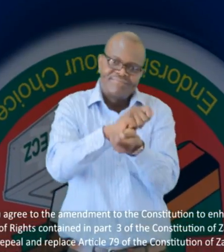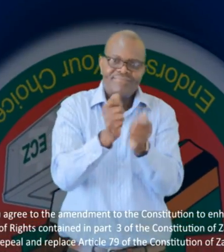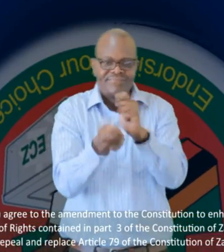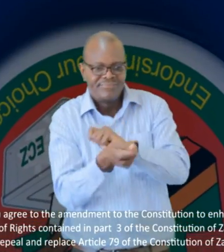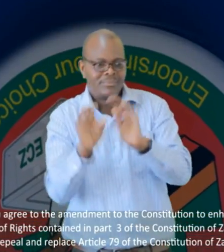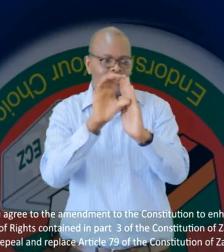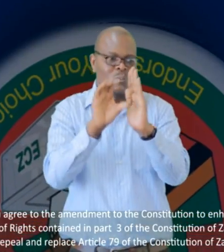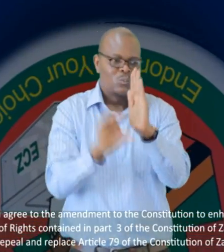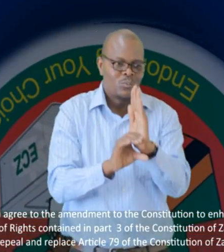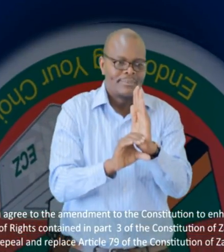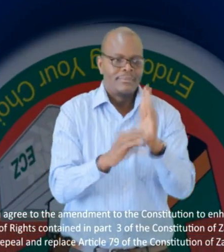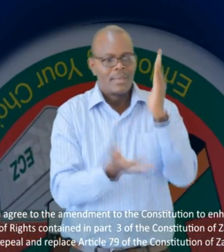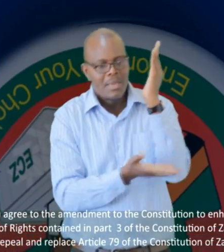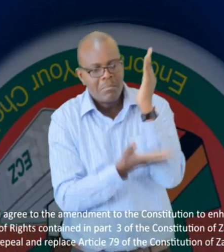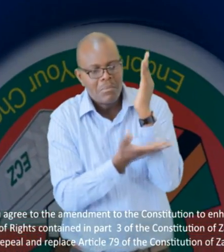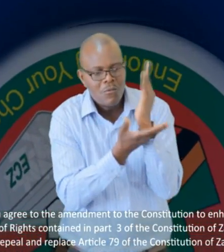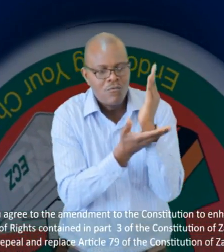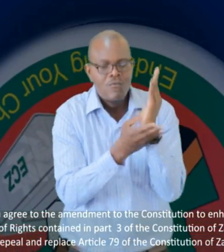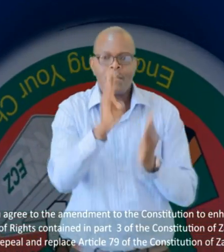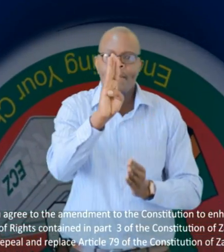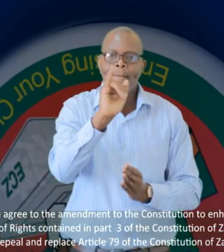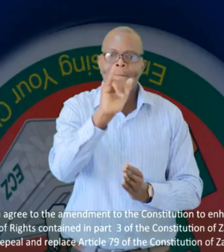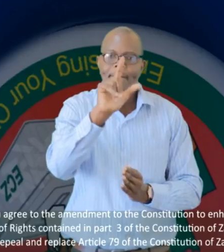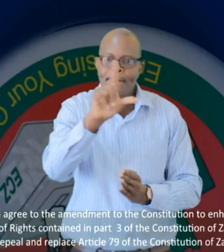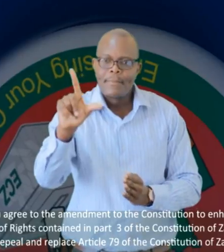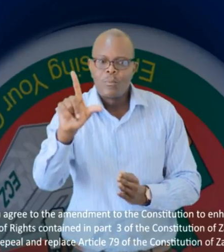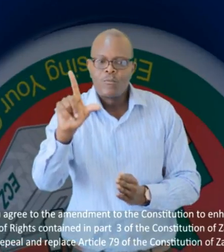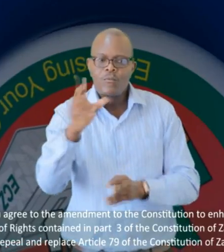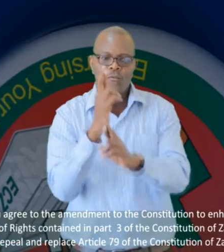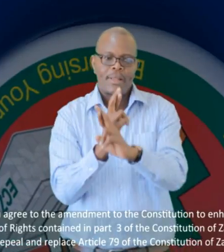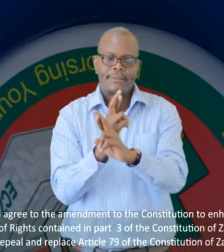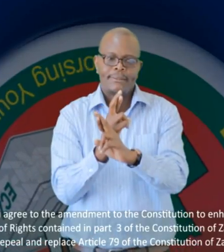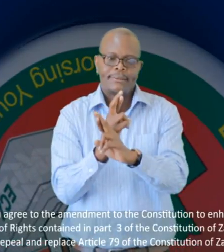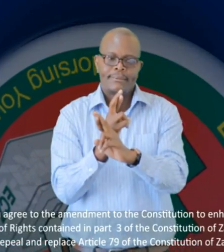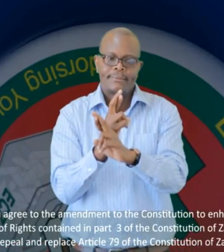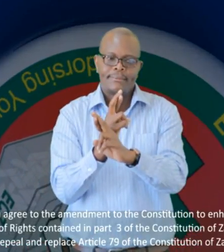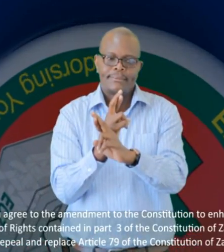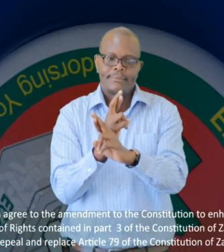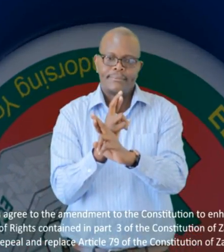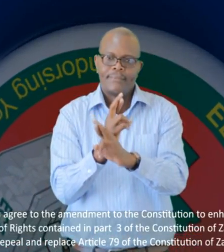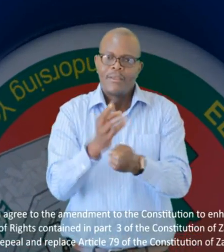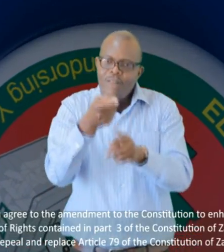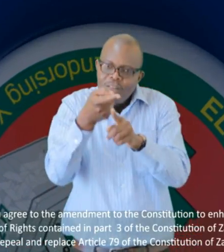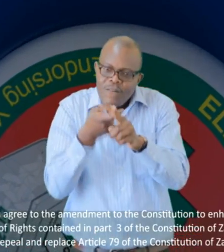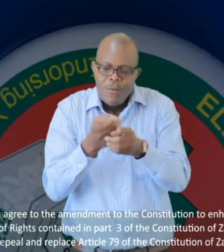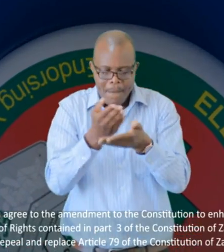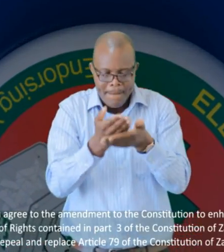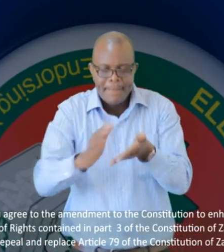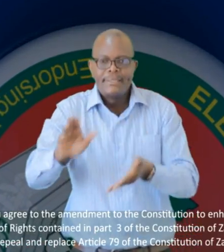the Constitution to enhance the Bill of Rights contained in Part 3 of the Constitution of Zambia and to